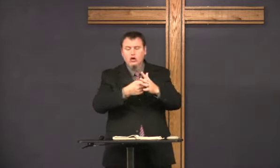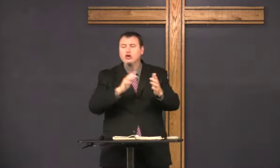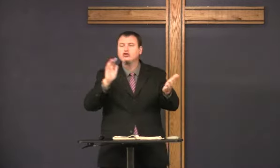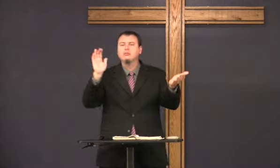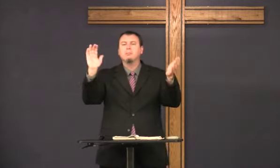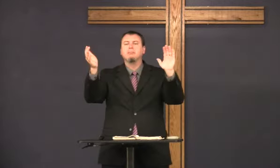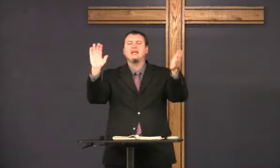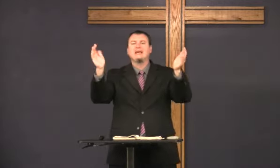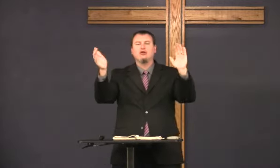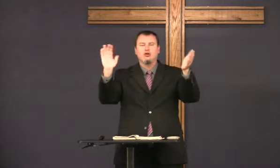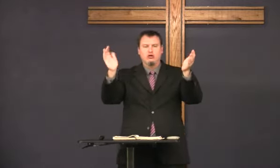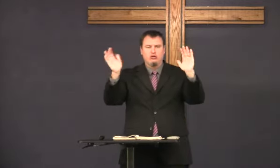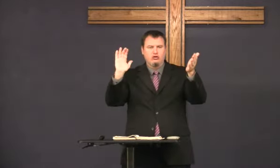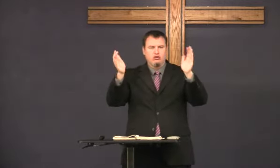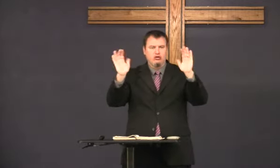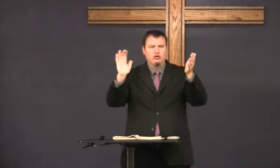Then he starts comparing